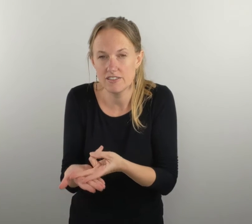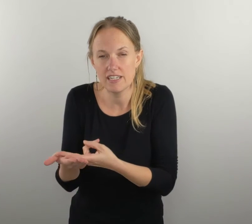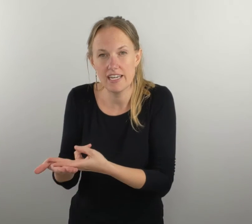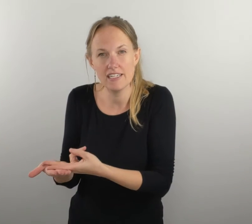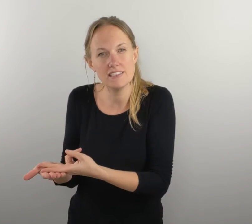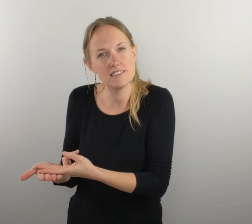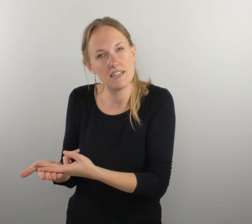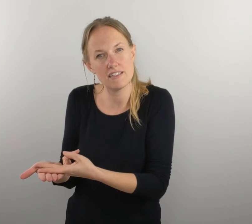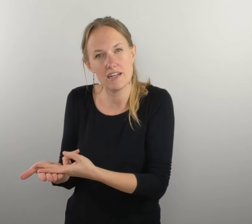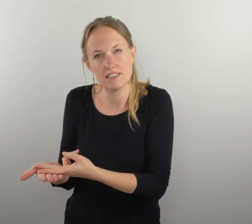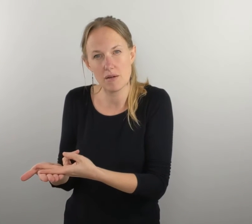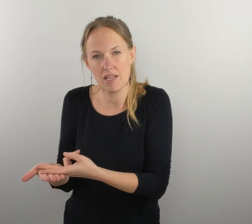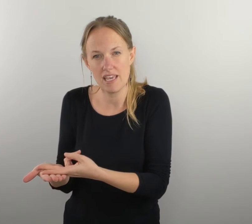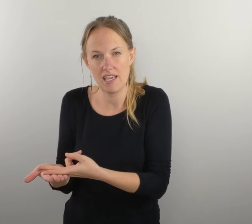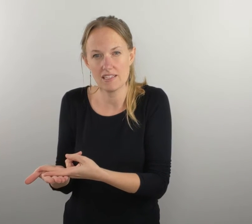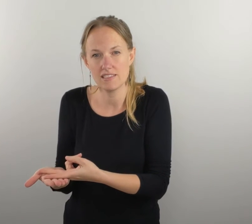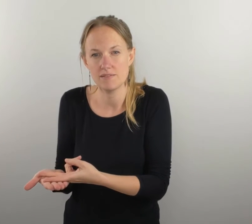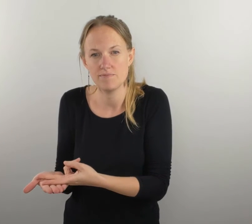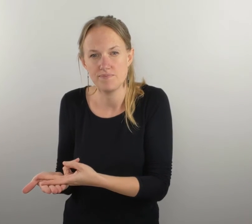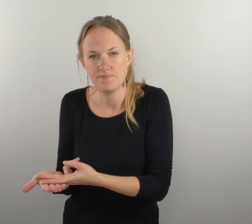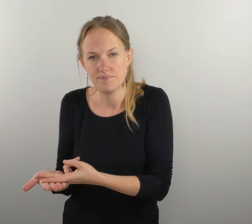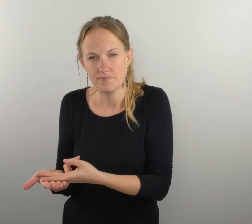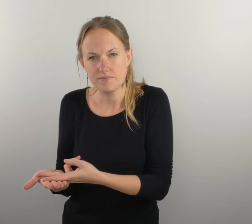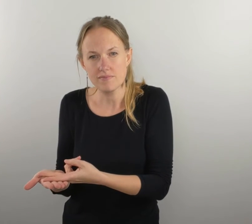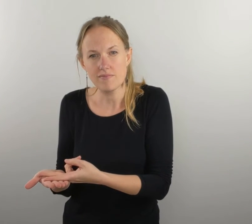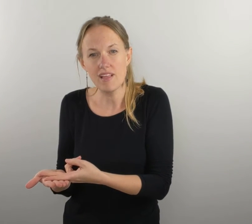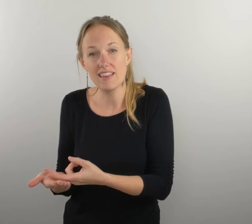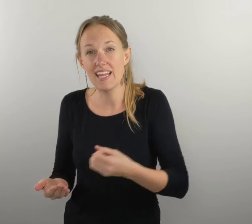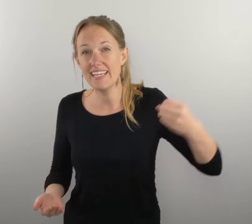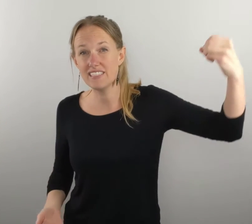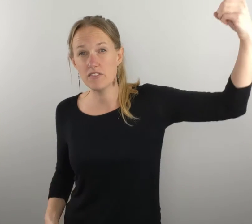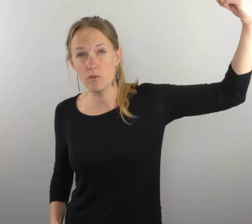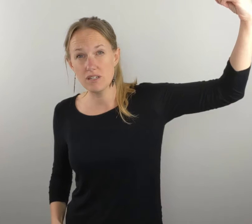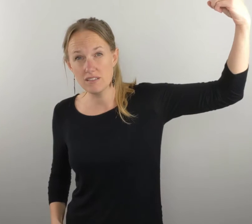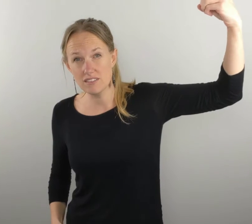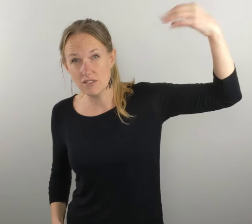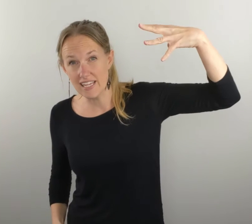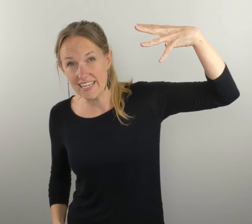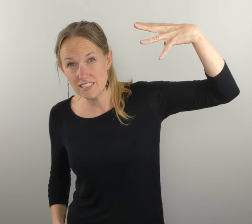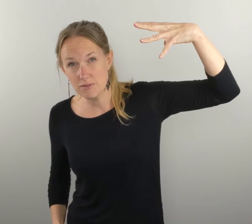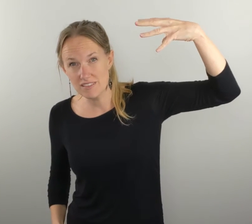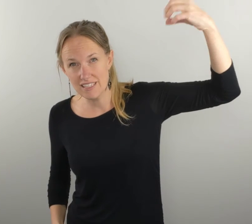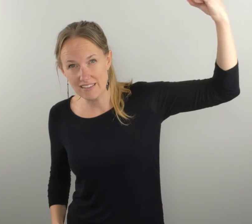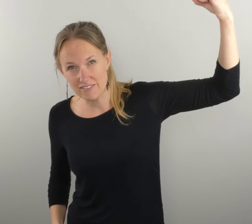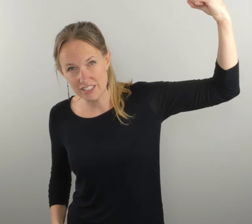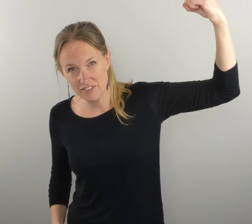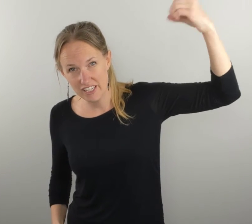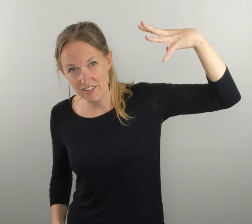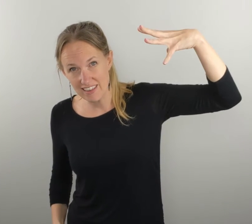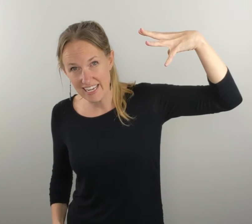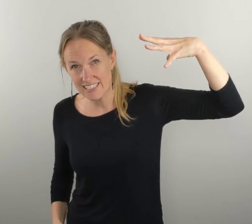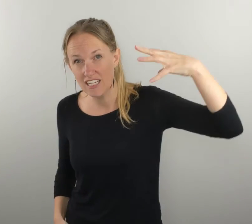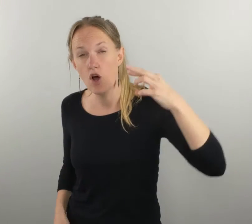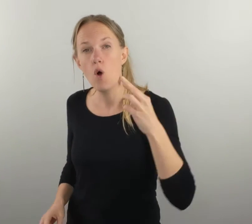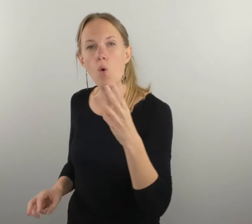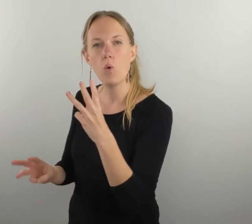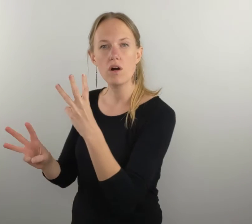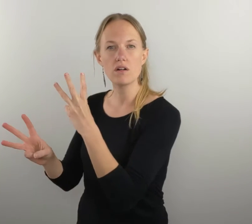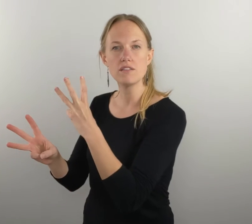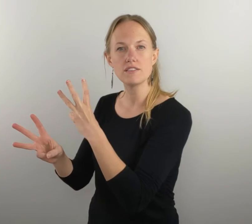your hands on your non-dominant hand. Light of the world, so light, we learned that in the first video. Light, world,